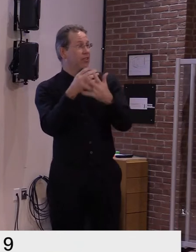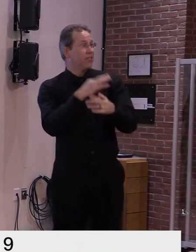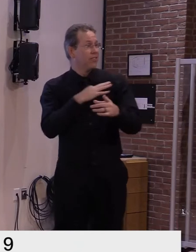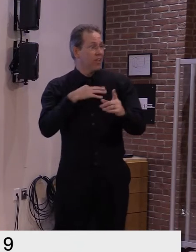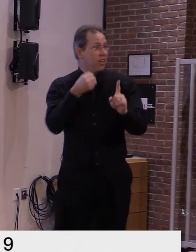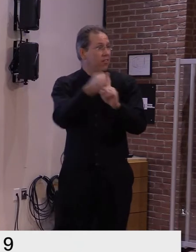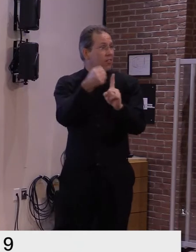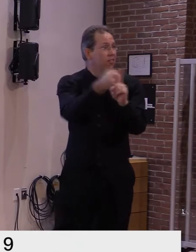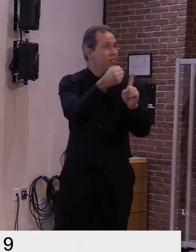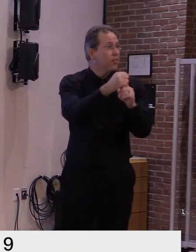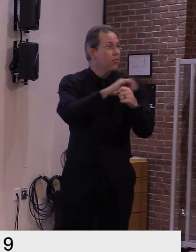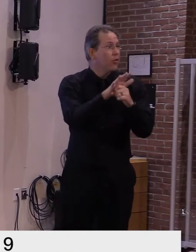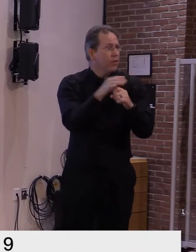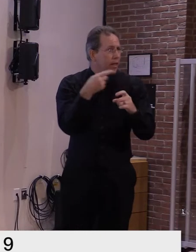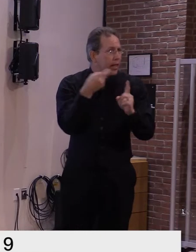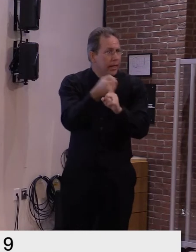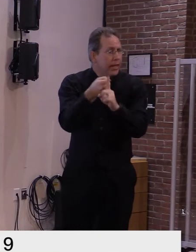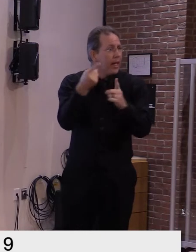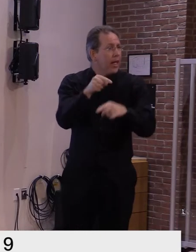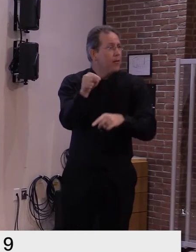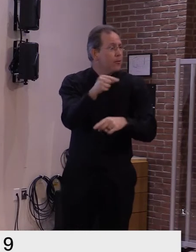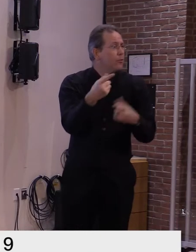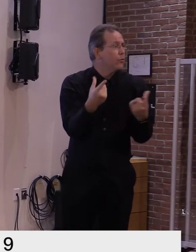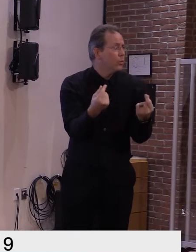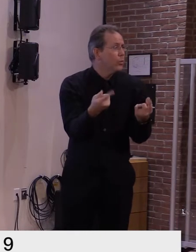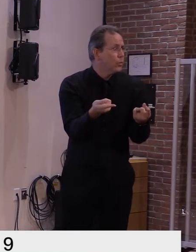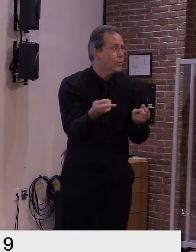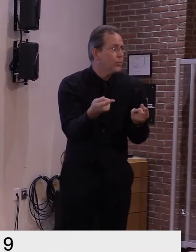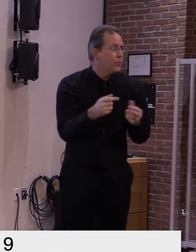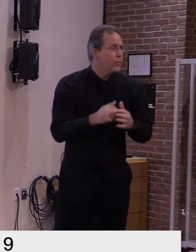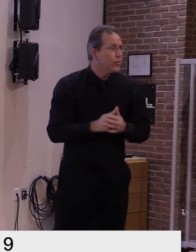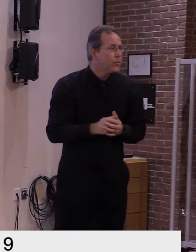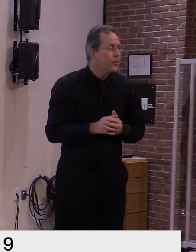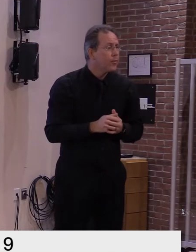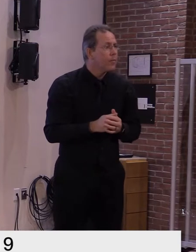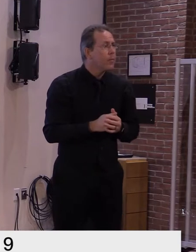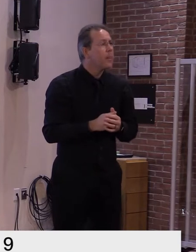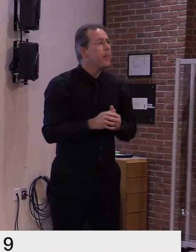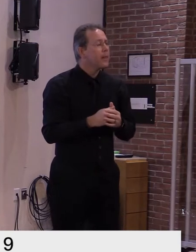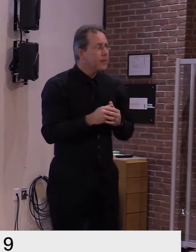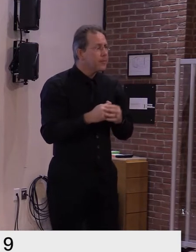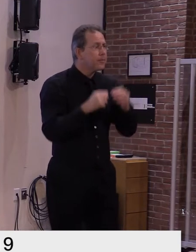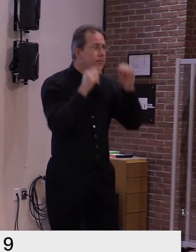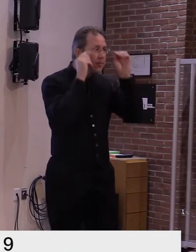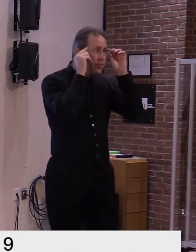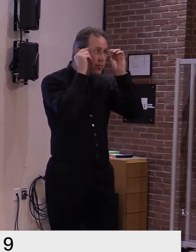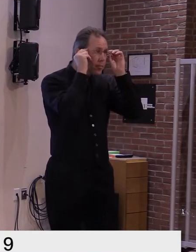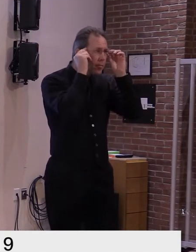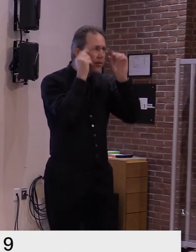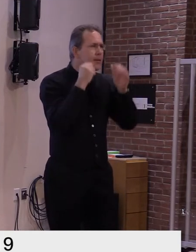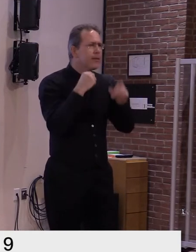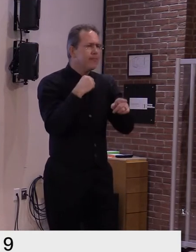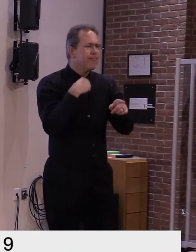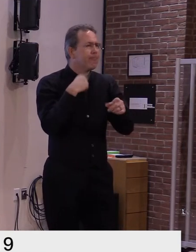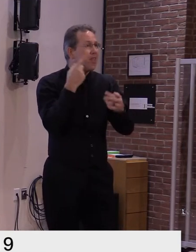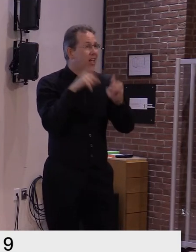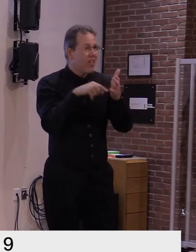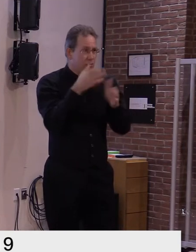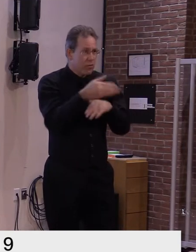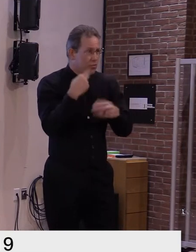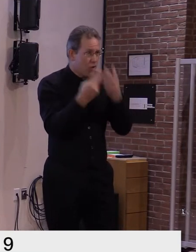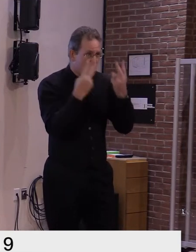these staff members being positive, these cases prompted modified lockdowns